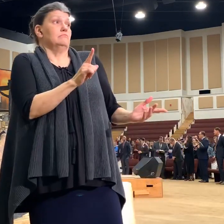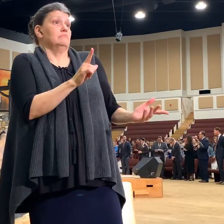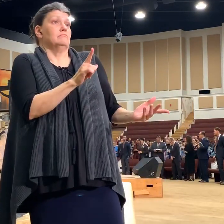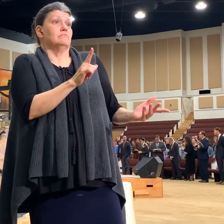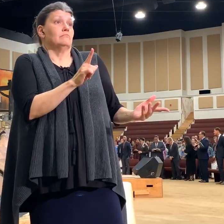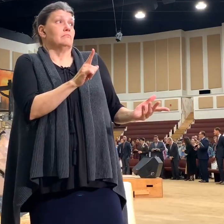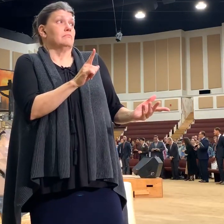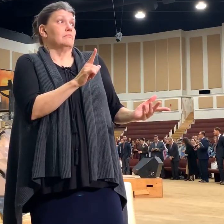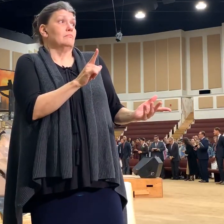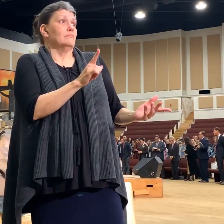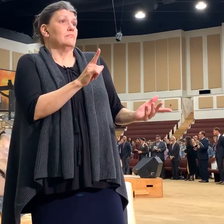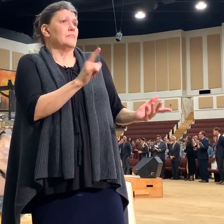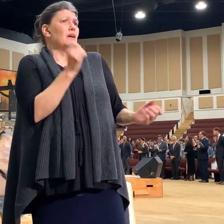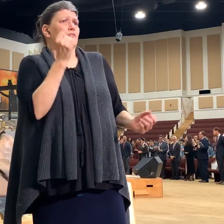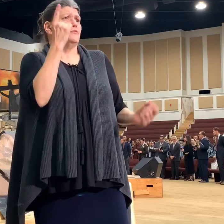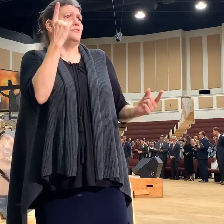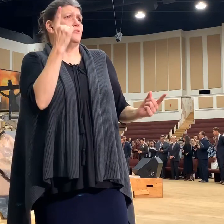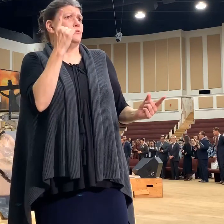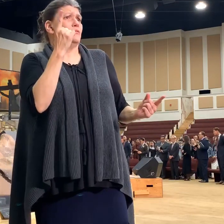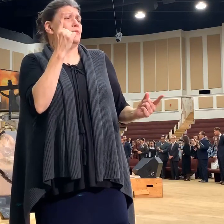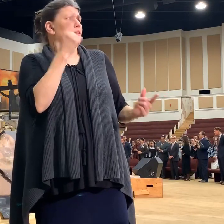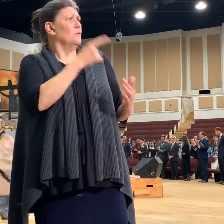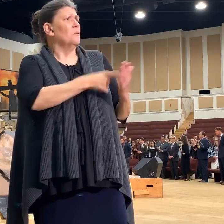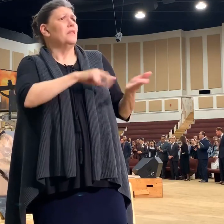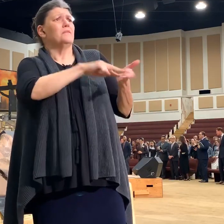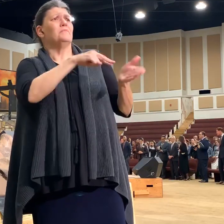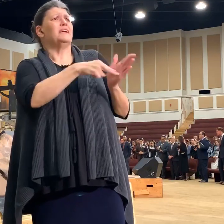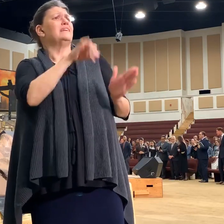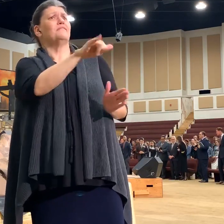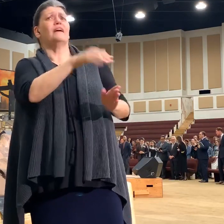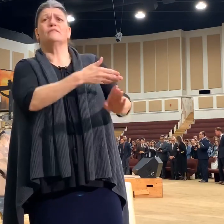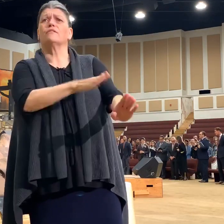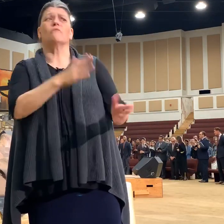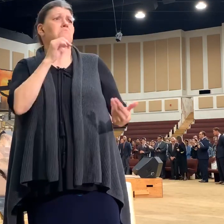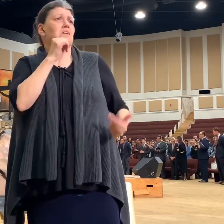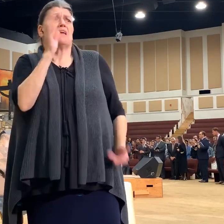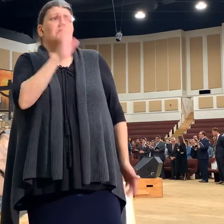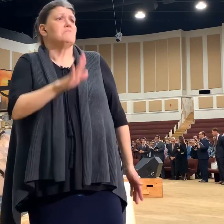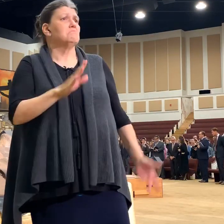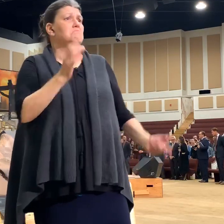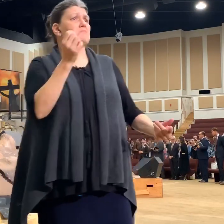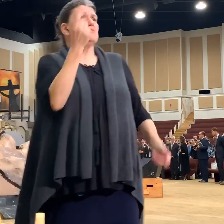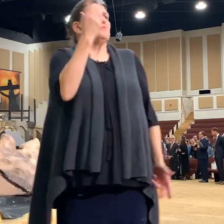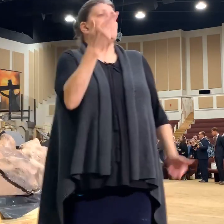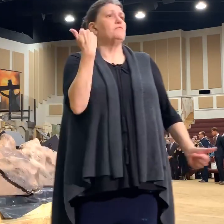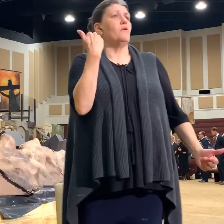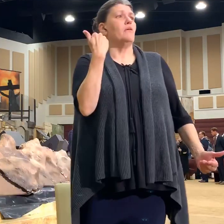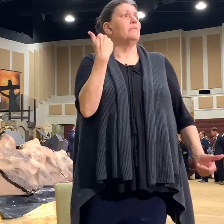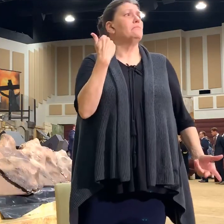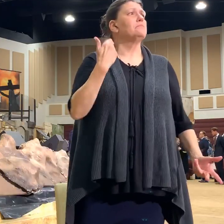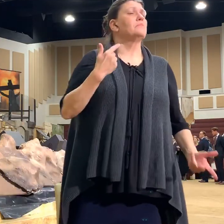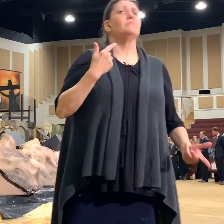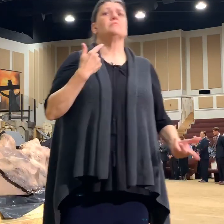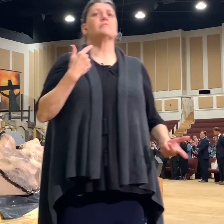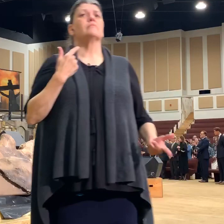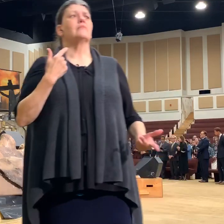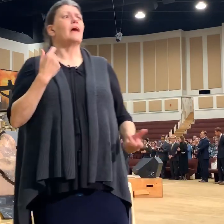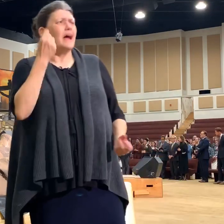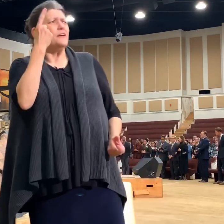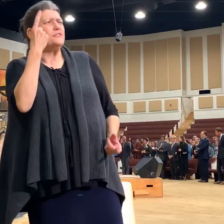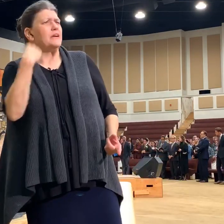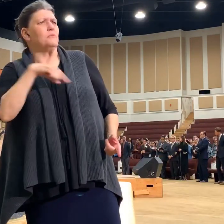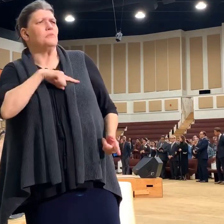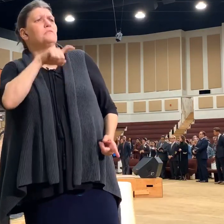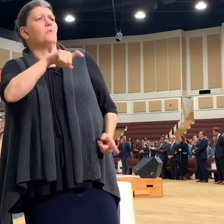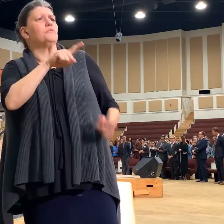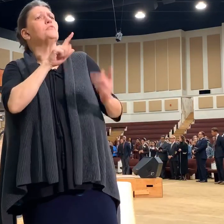is full disclosure, I never really understood what that song meant. I get that we're supposed to praise him, and I get that we're supposed to bless